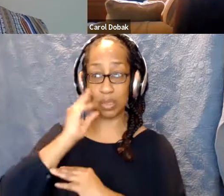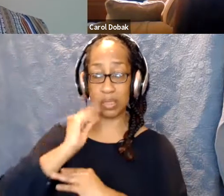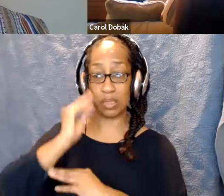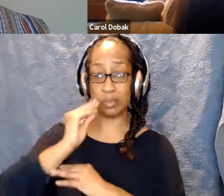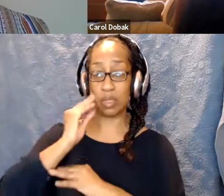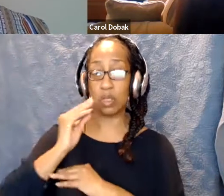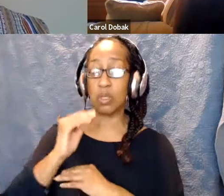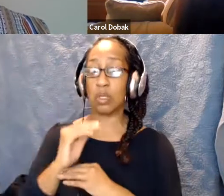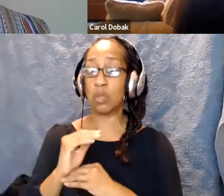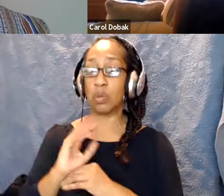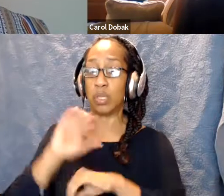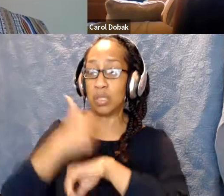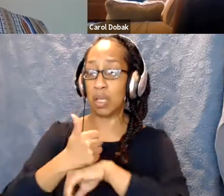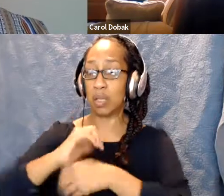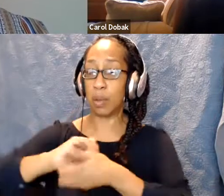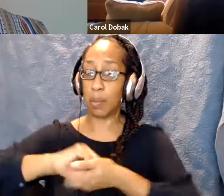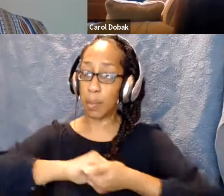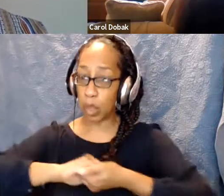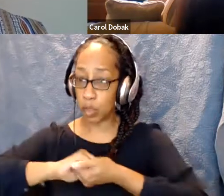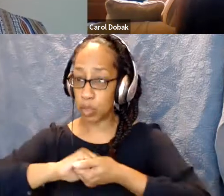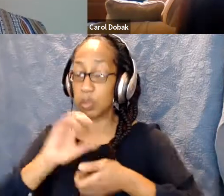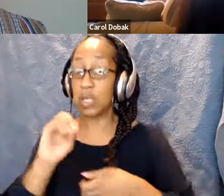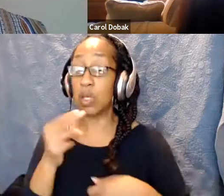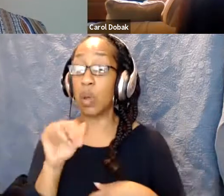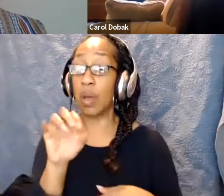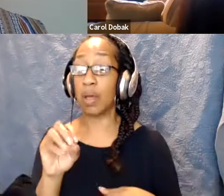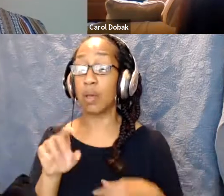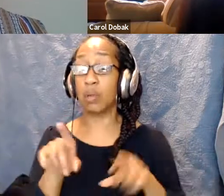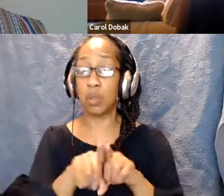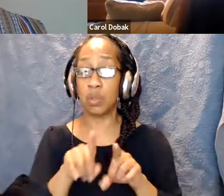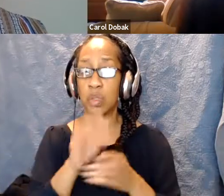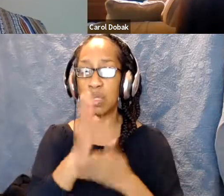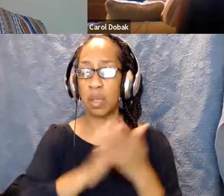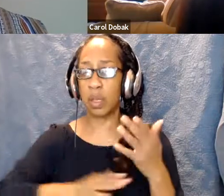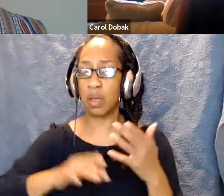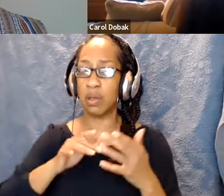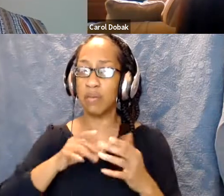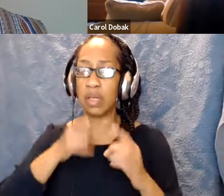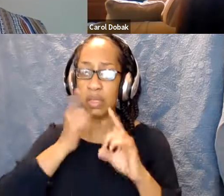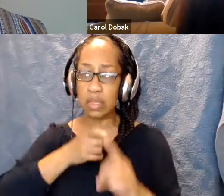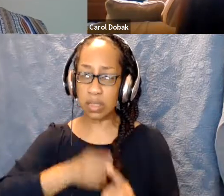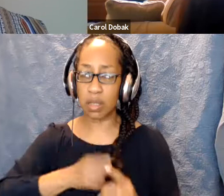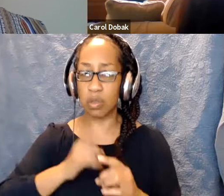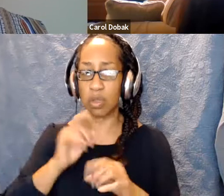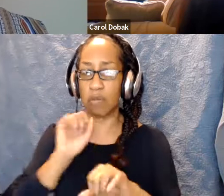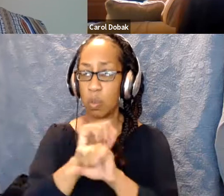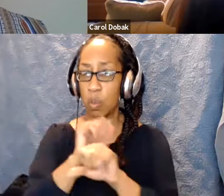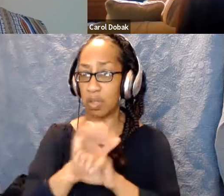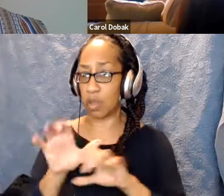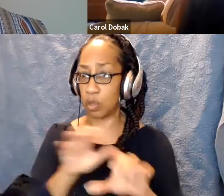building partnerships in Ohio and share some details about some of the great work that's happening